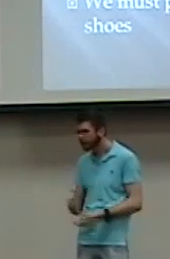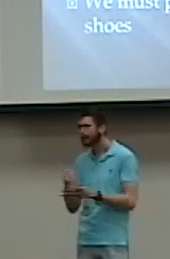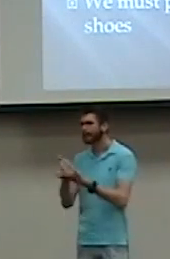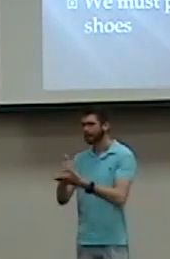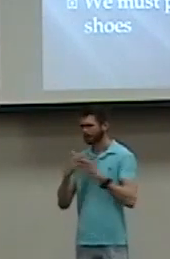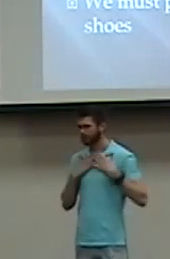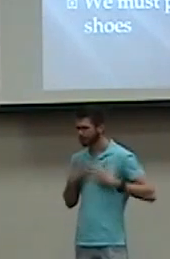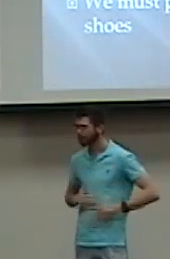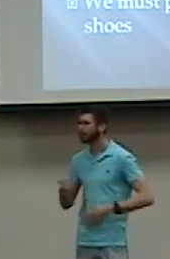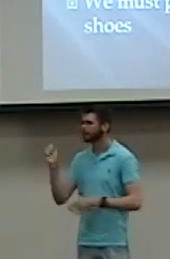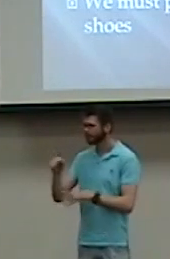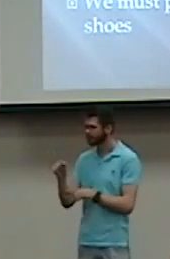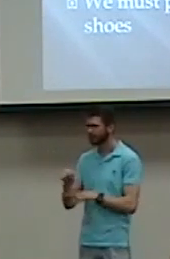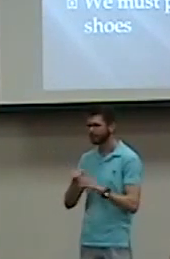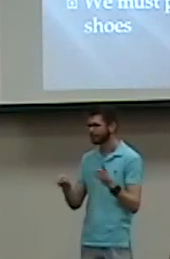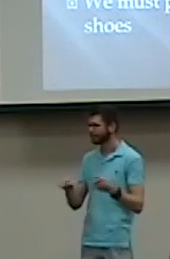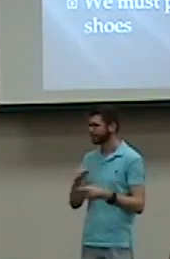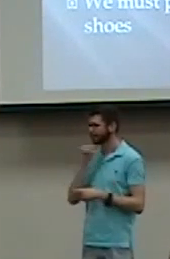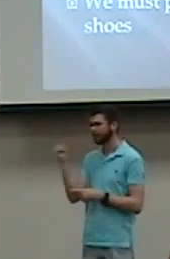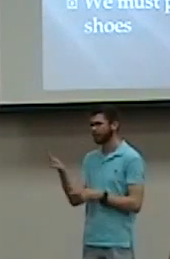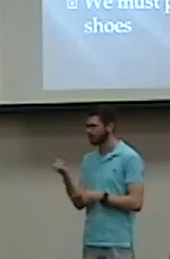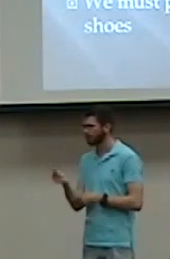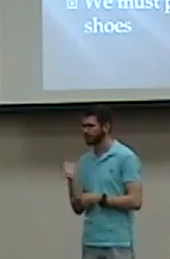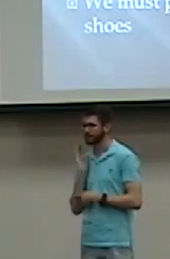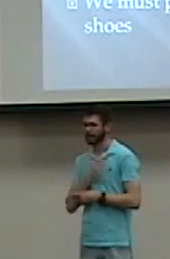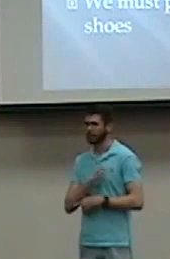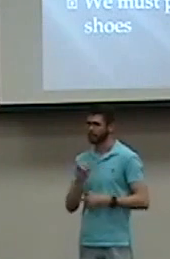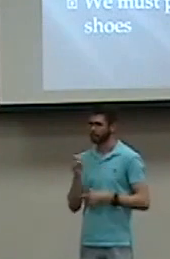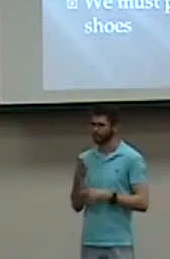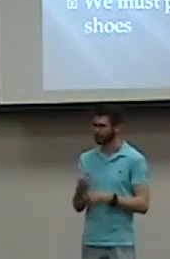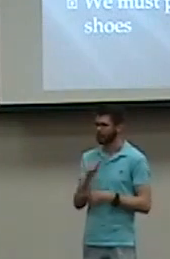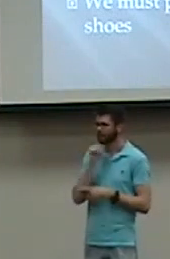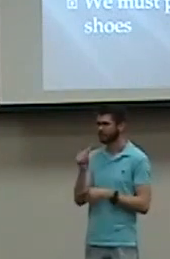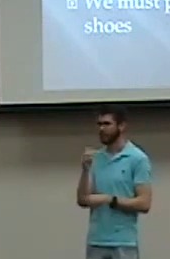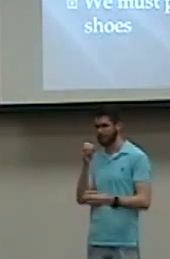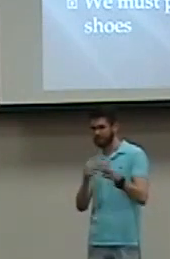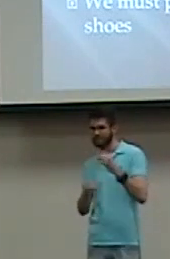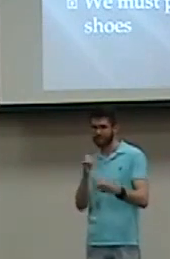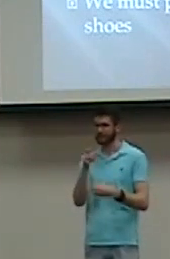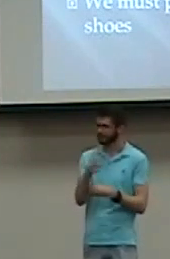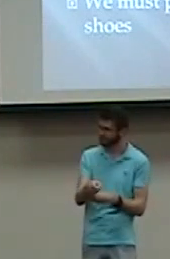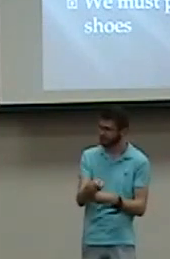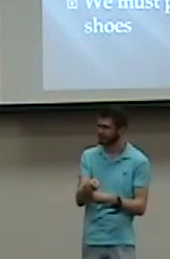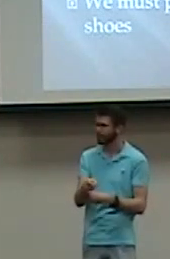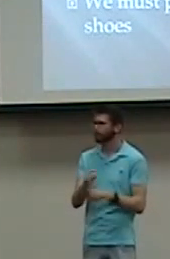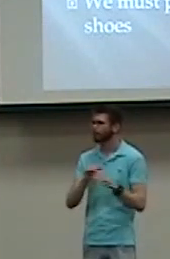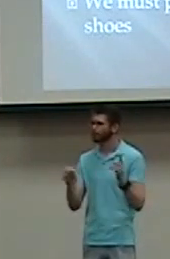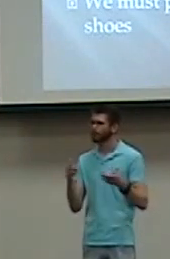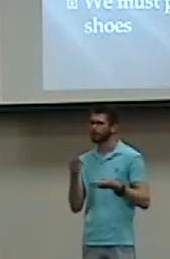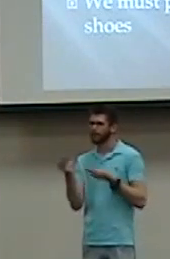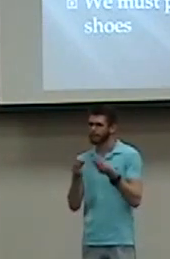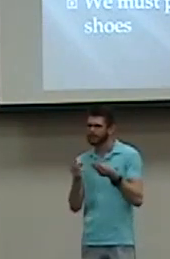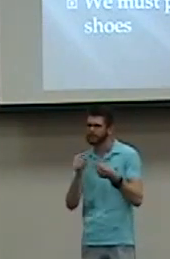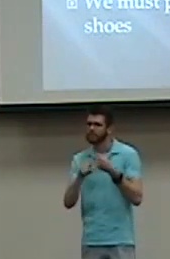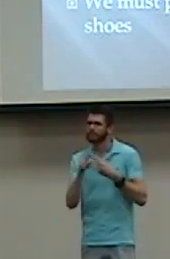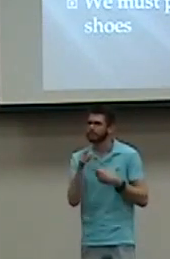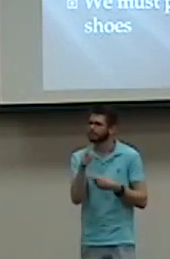and our role is not to heal them. Our job is not to fix them. Our job is to minister to